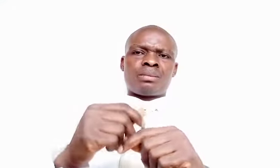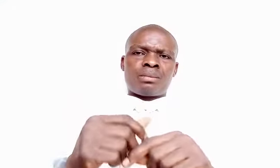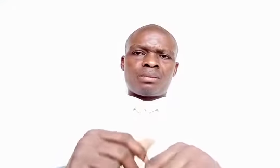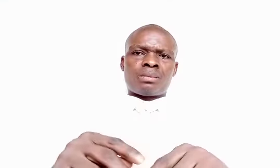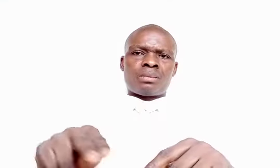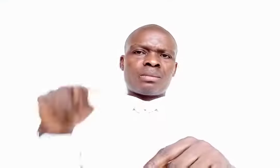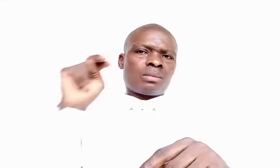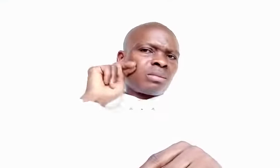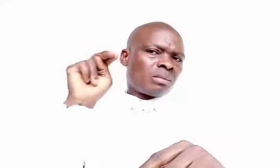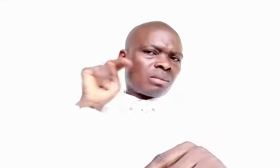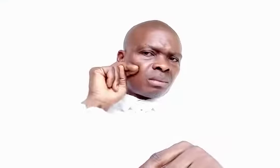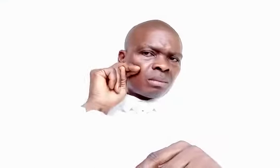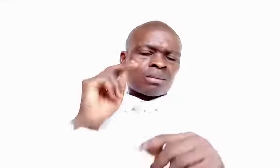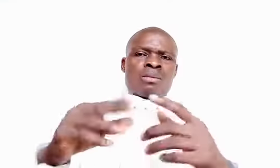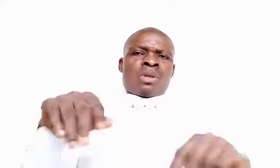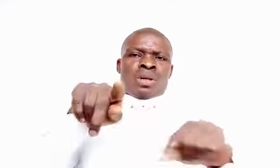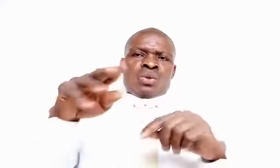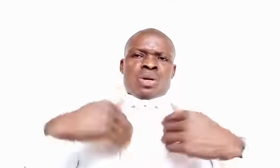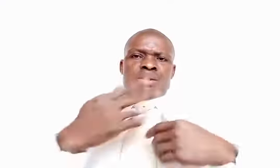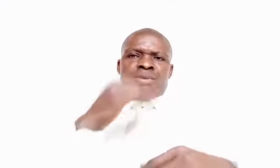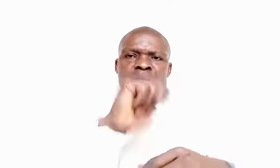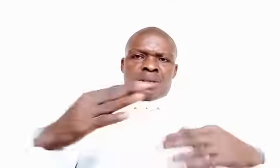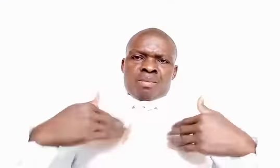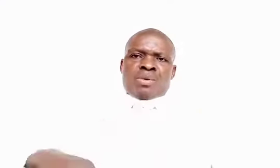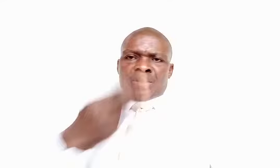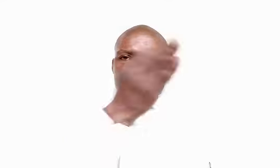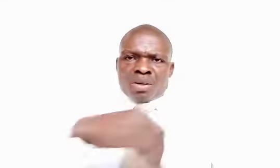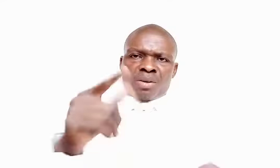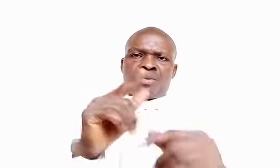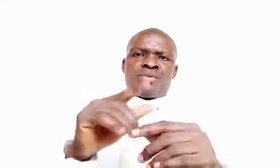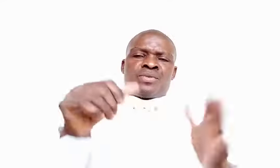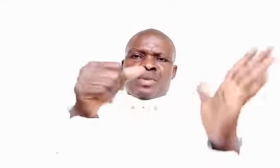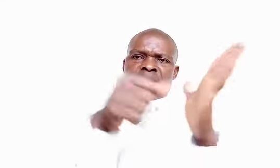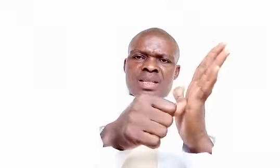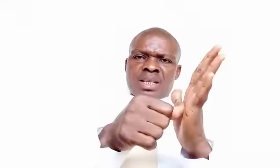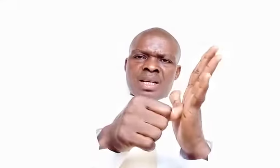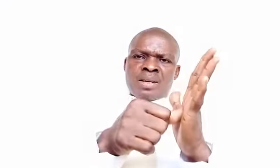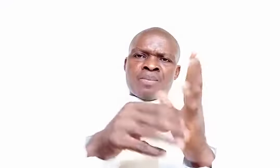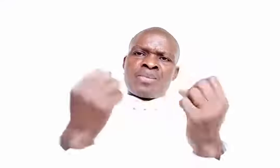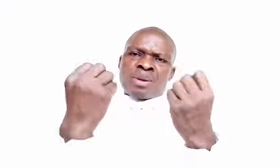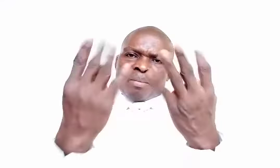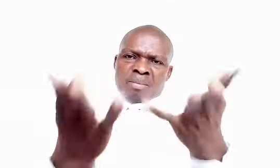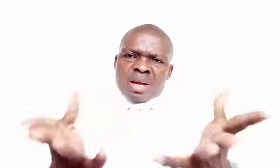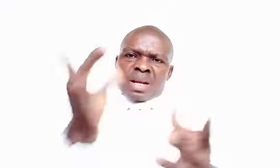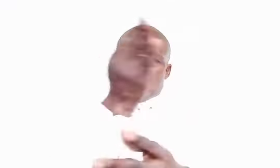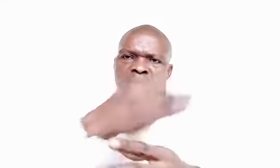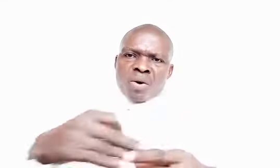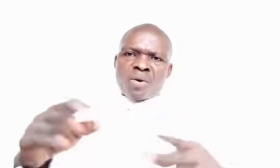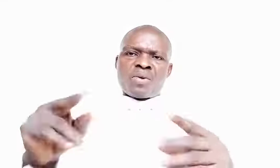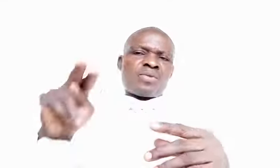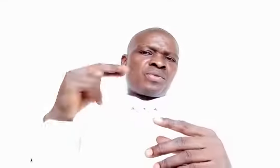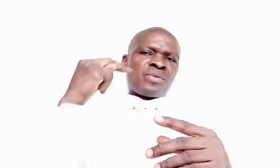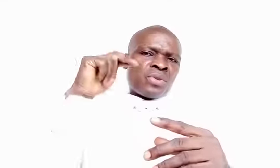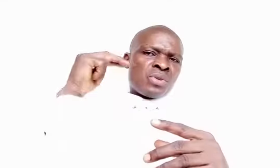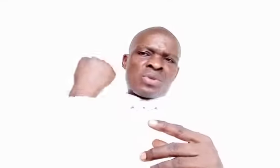Then we have the body of the letter, which goes thus. Many of Nigerian children and young